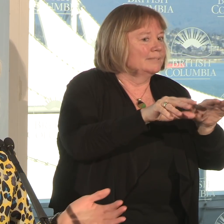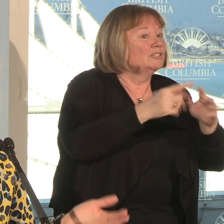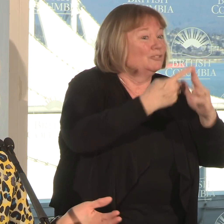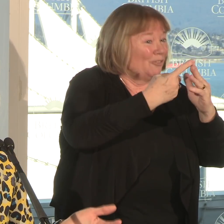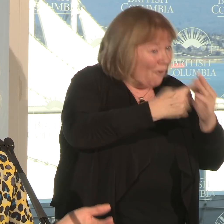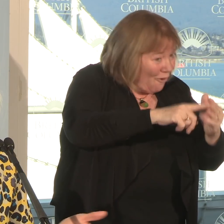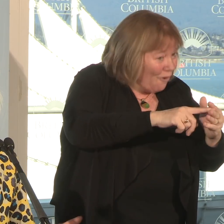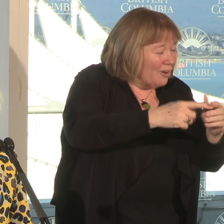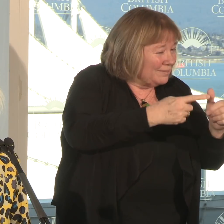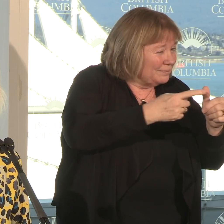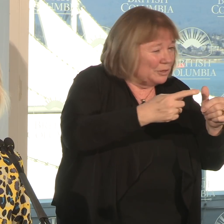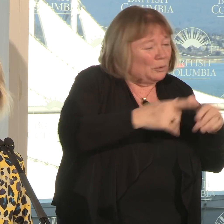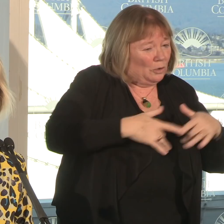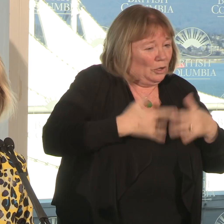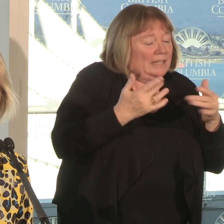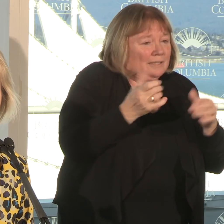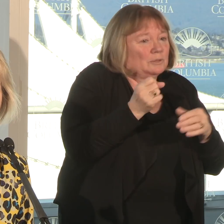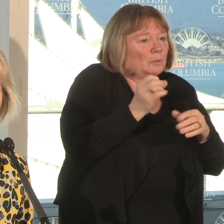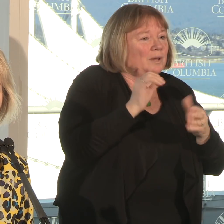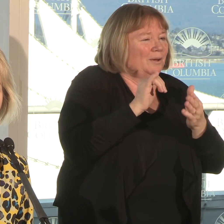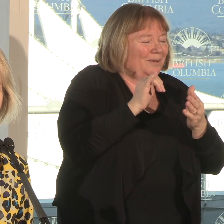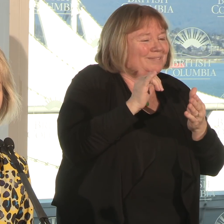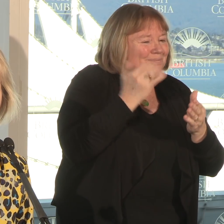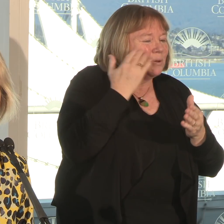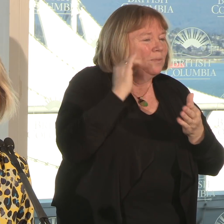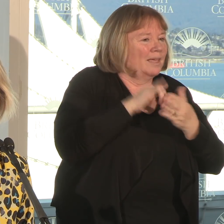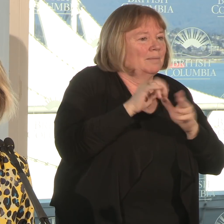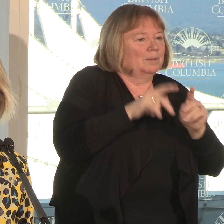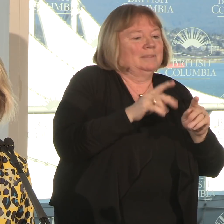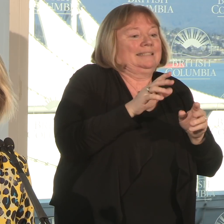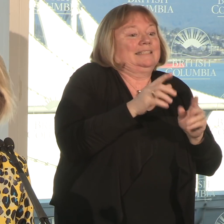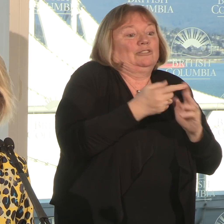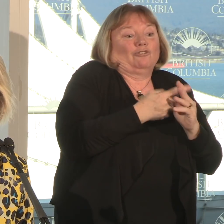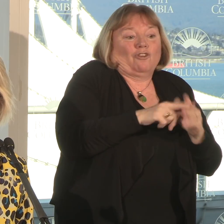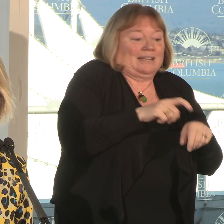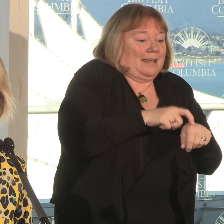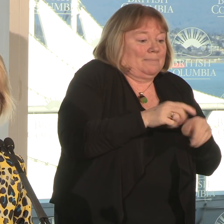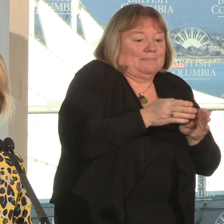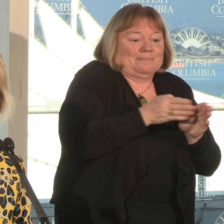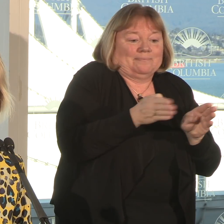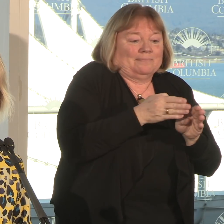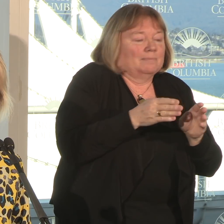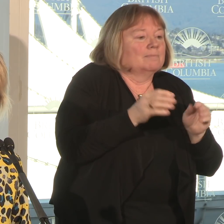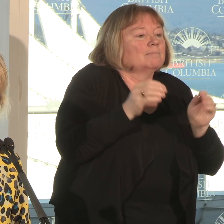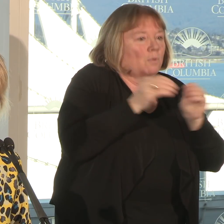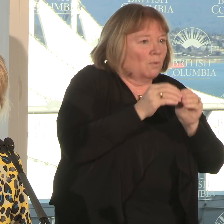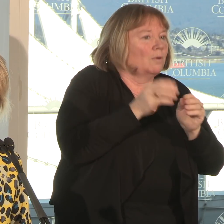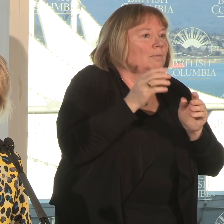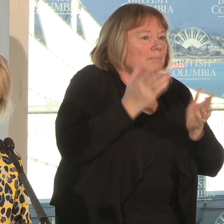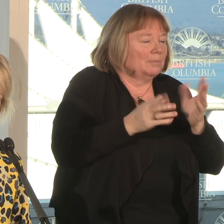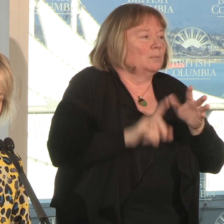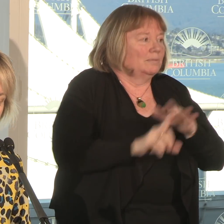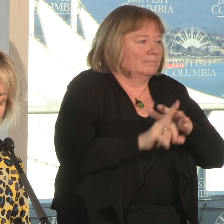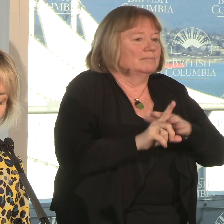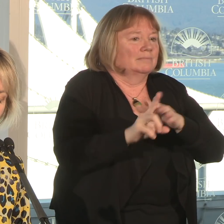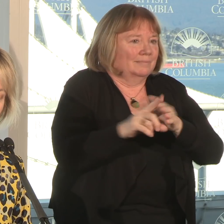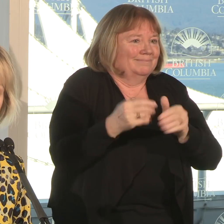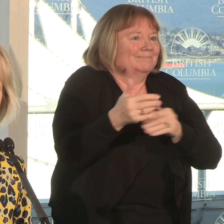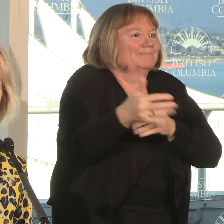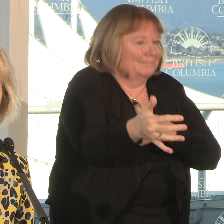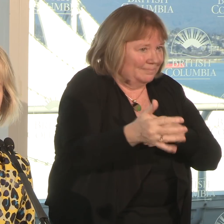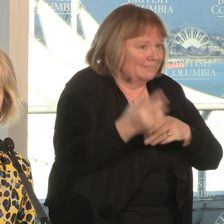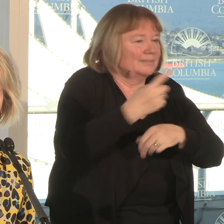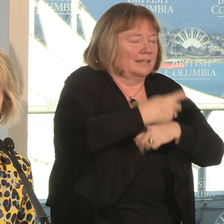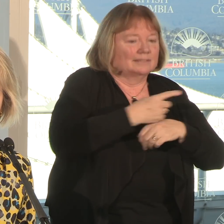starting, so we know that people are in that incubation period, and there may be more cases that arise in the coming days.